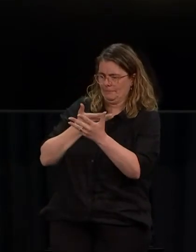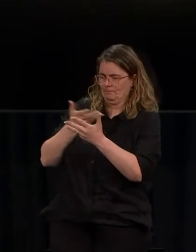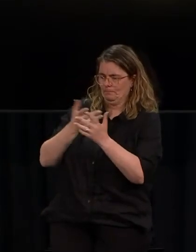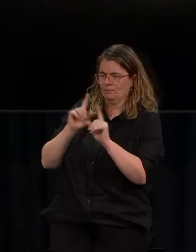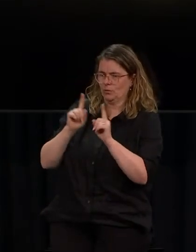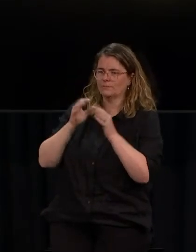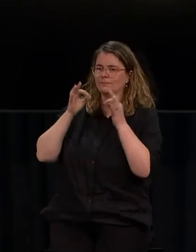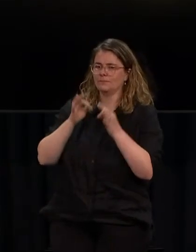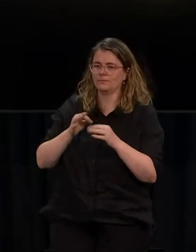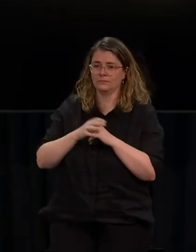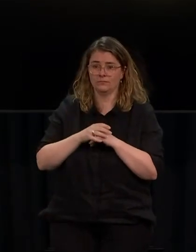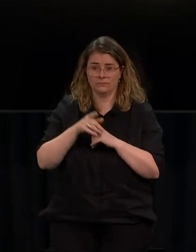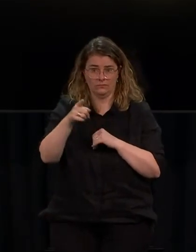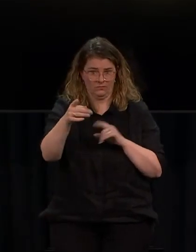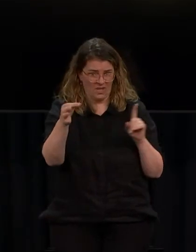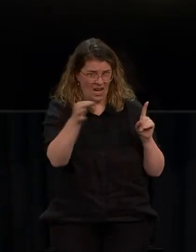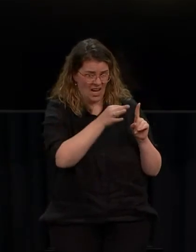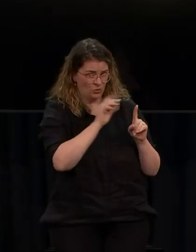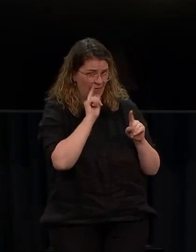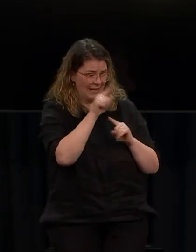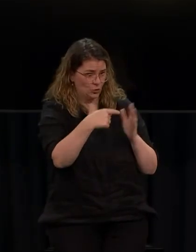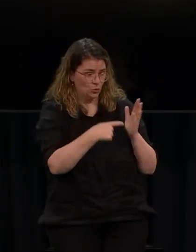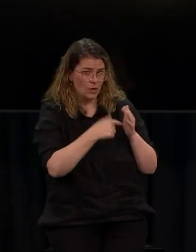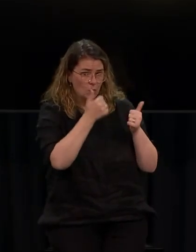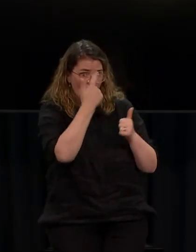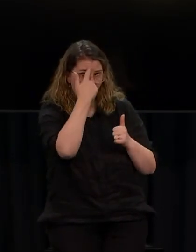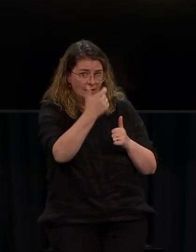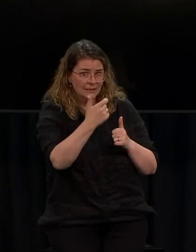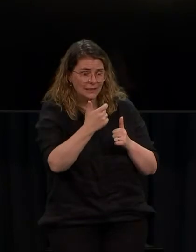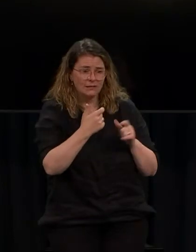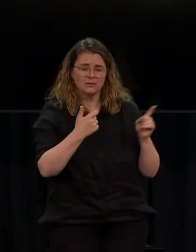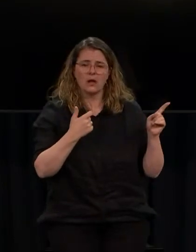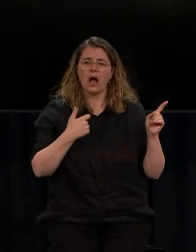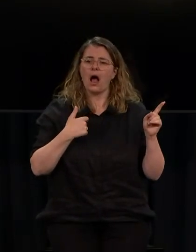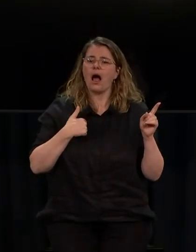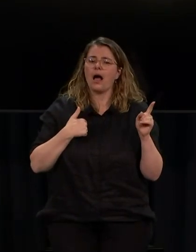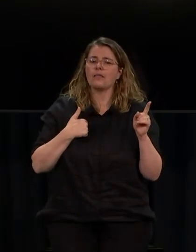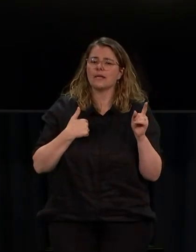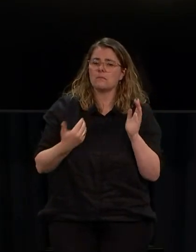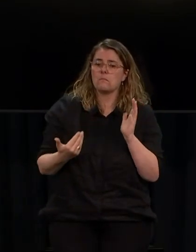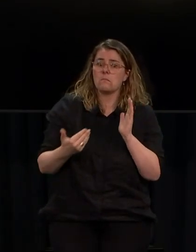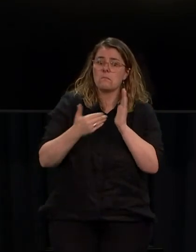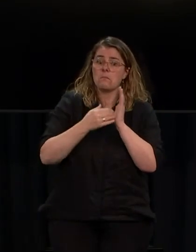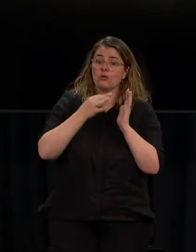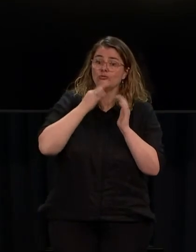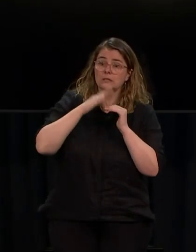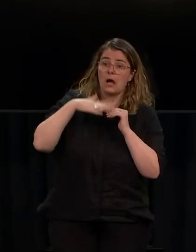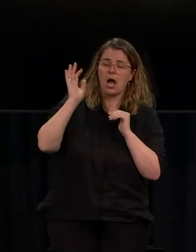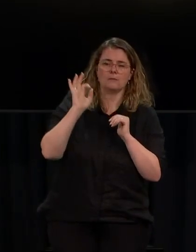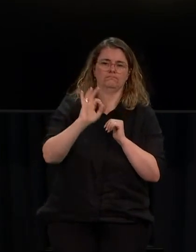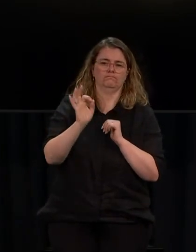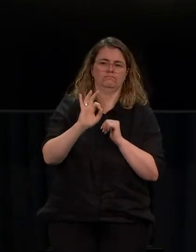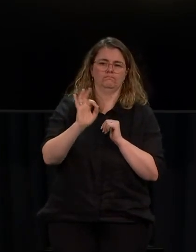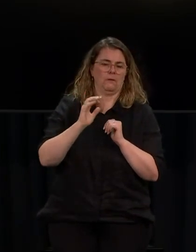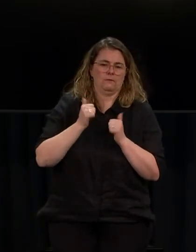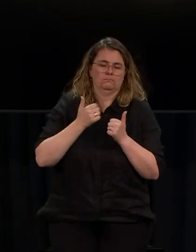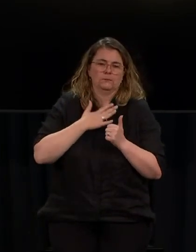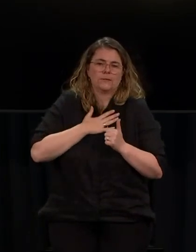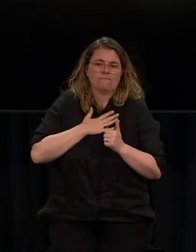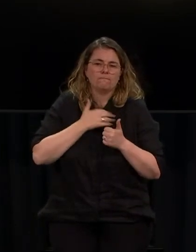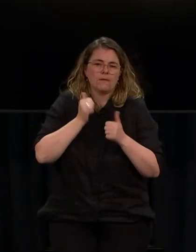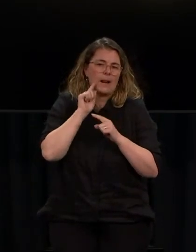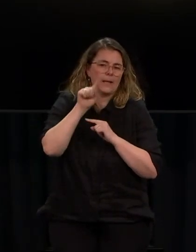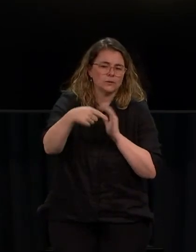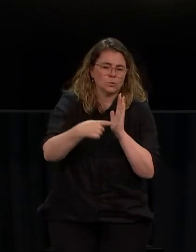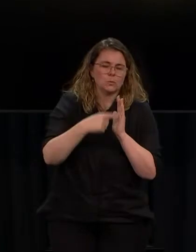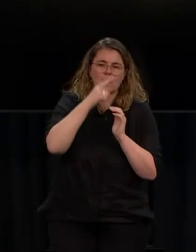in Auckland. Do you think it's a good idea to move next Tuesday? We don't think it's going to add a lot of additional risk, and also